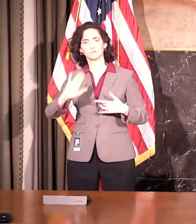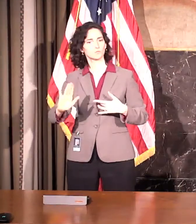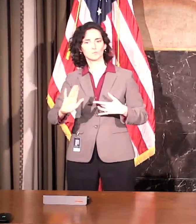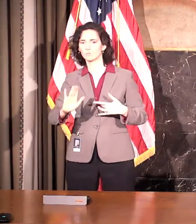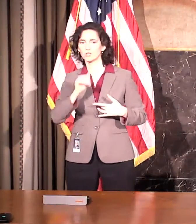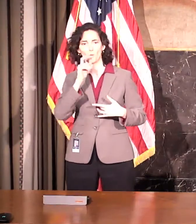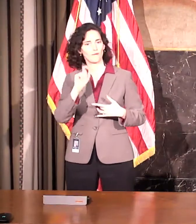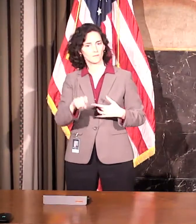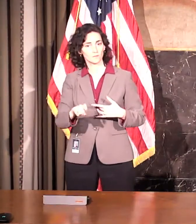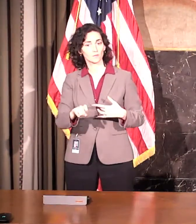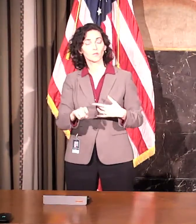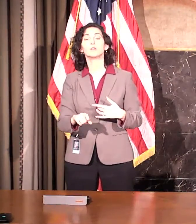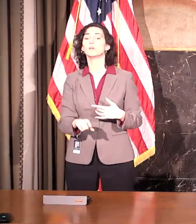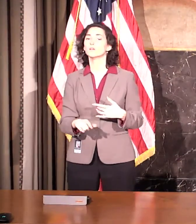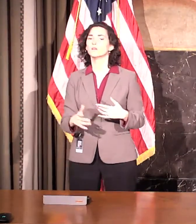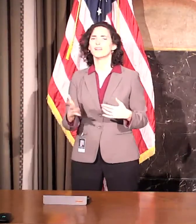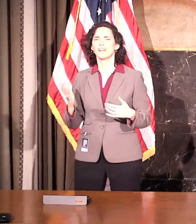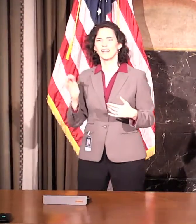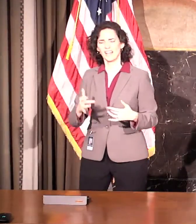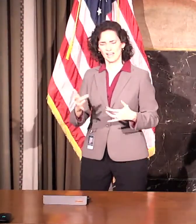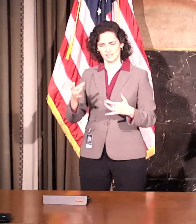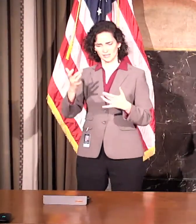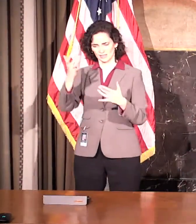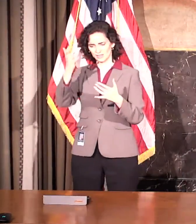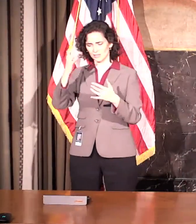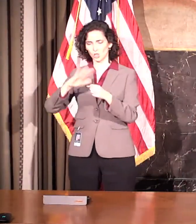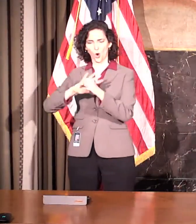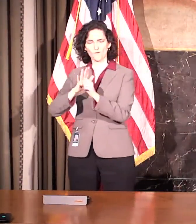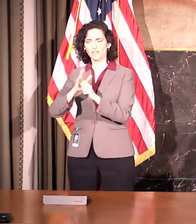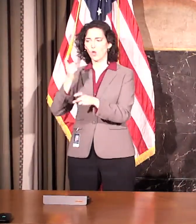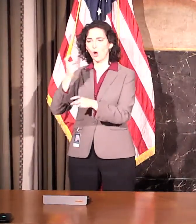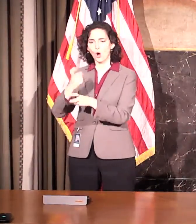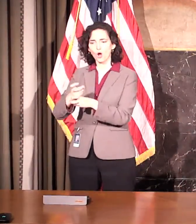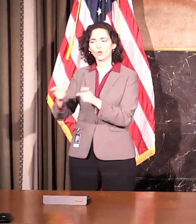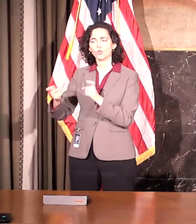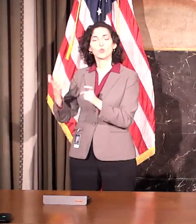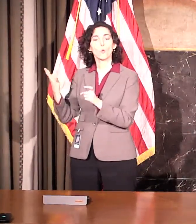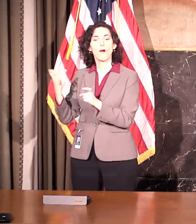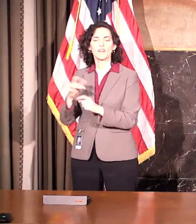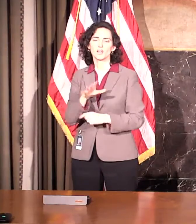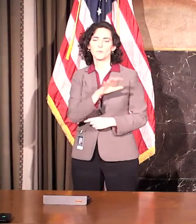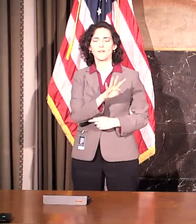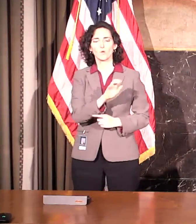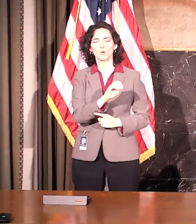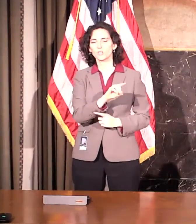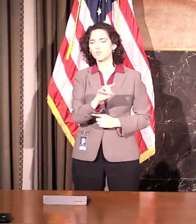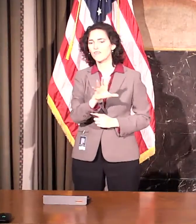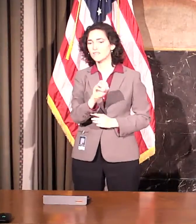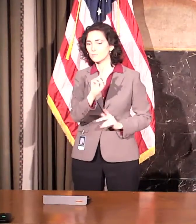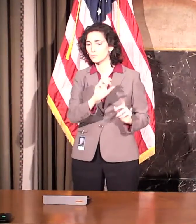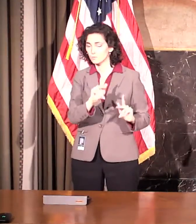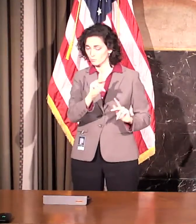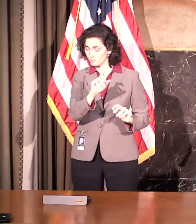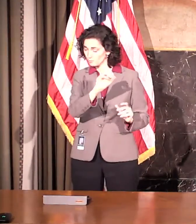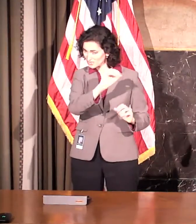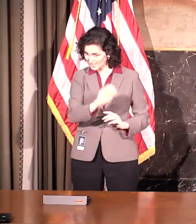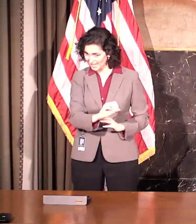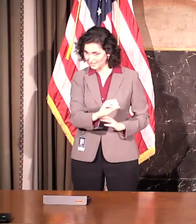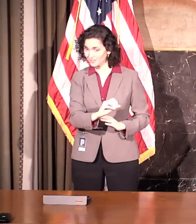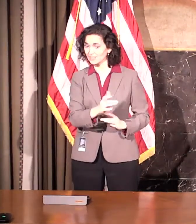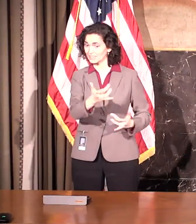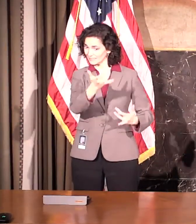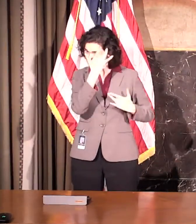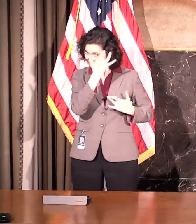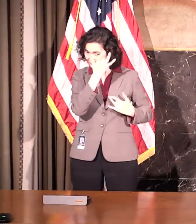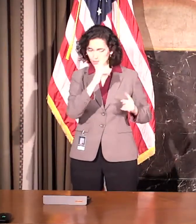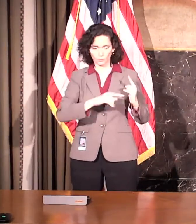that 40 to 50% of the individuals who get it do not show symptoms, but they are contagious.